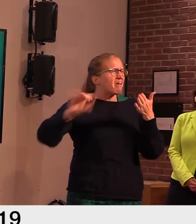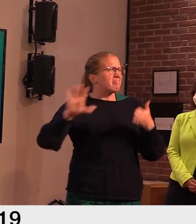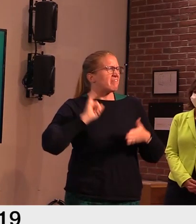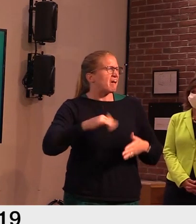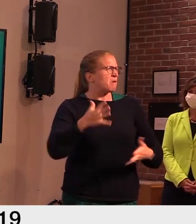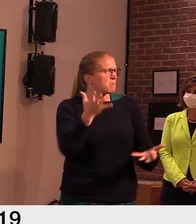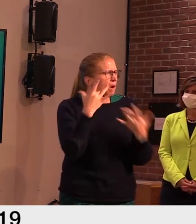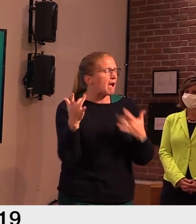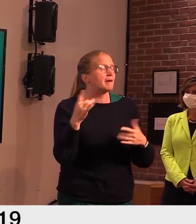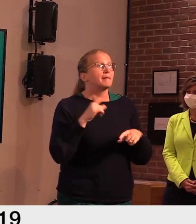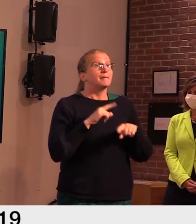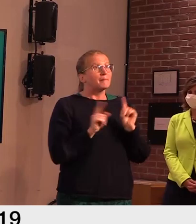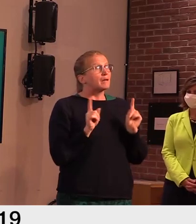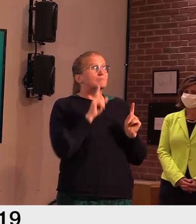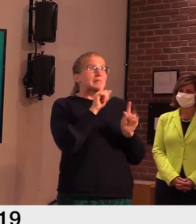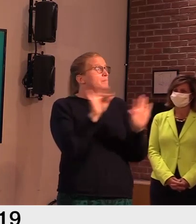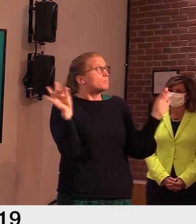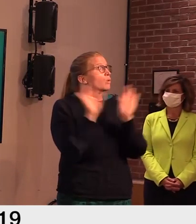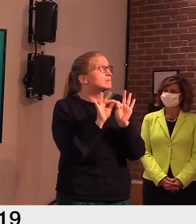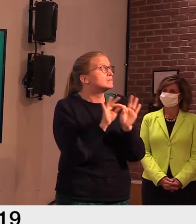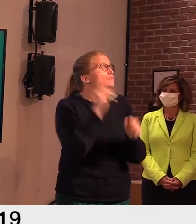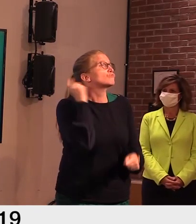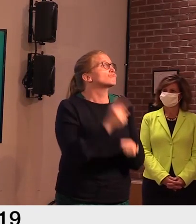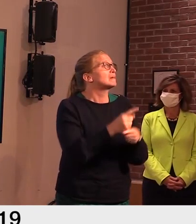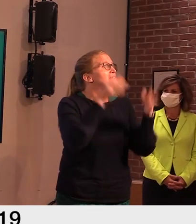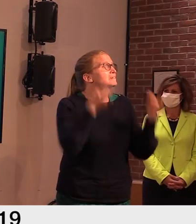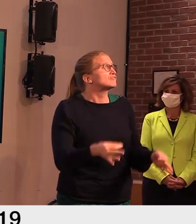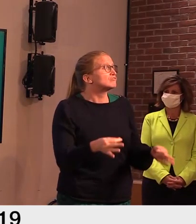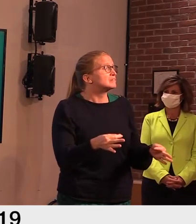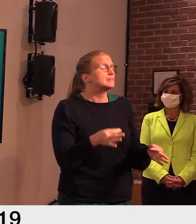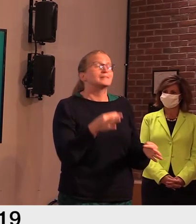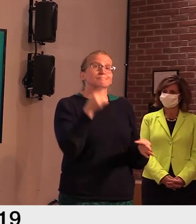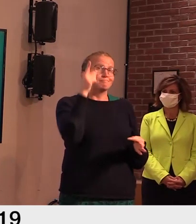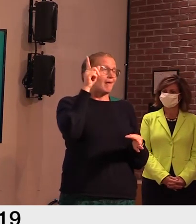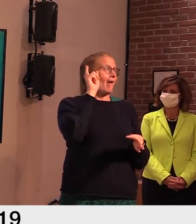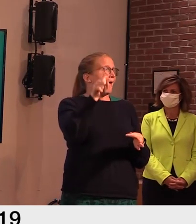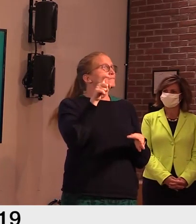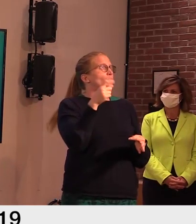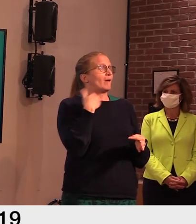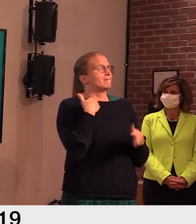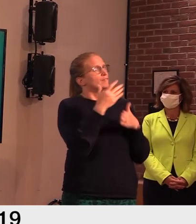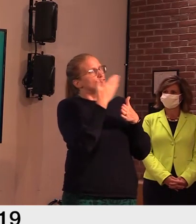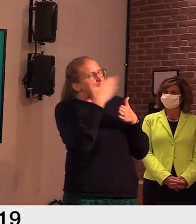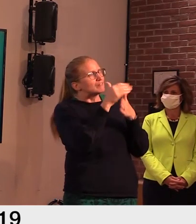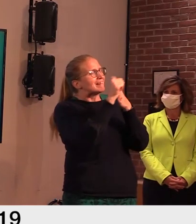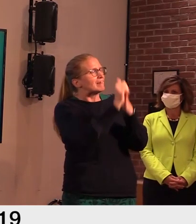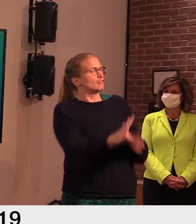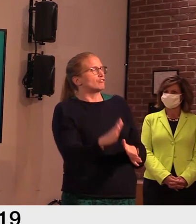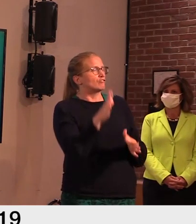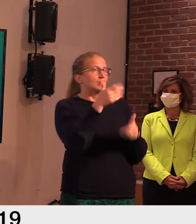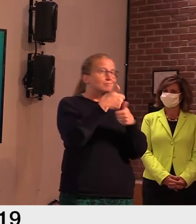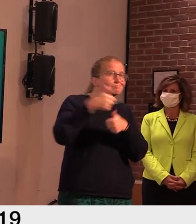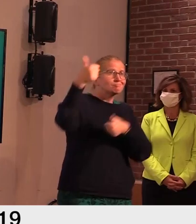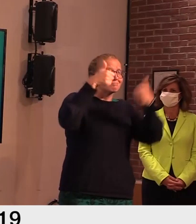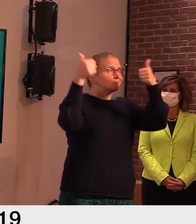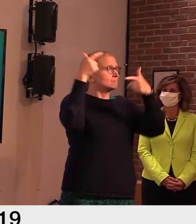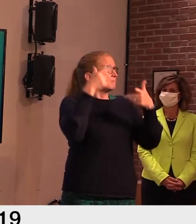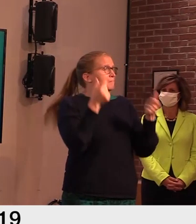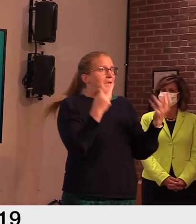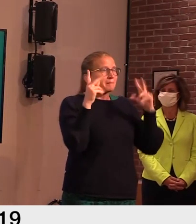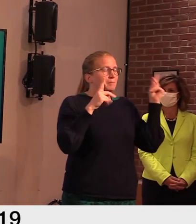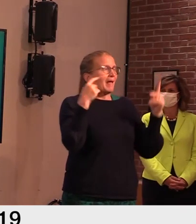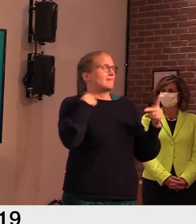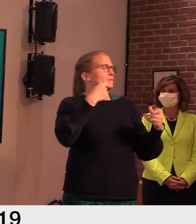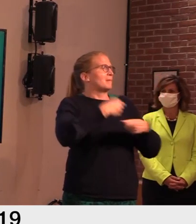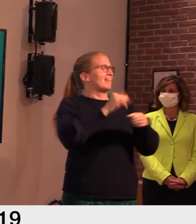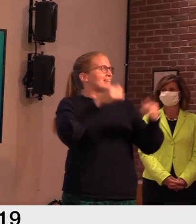what we saw here in Montpelier with the Black Lives Matter painting on State Street. But they did